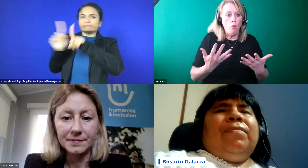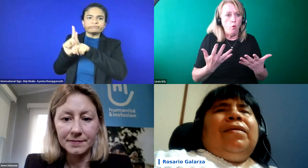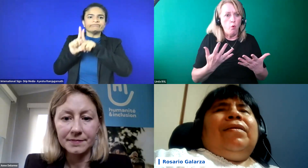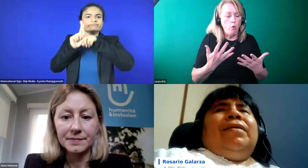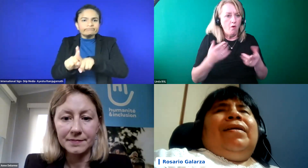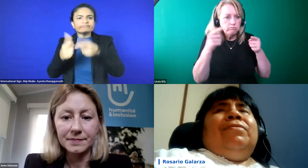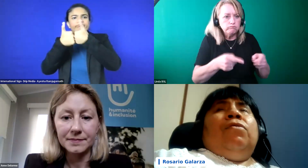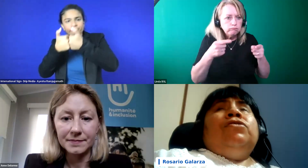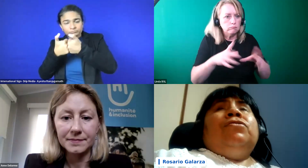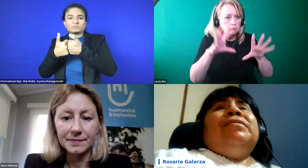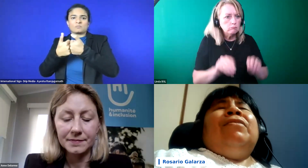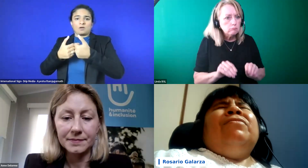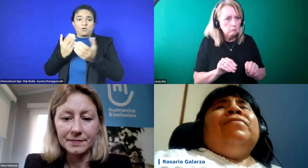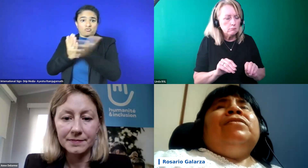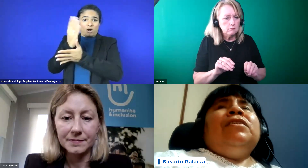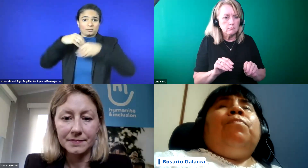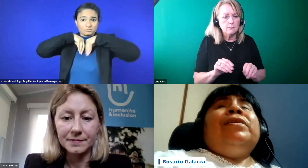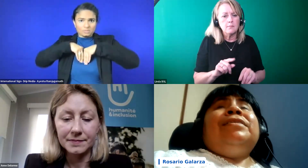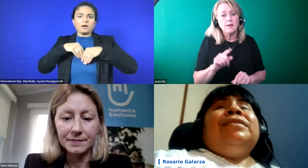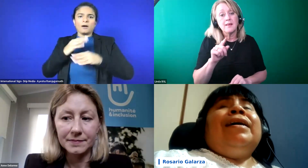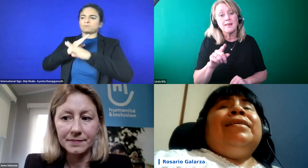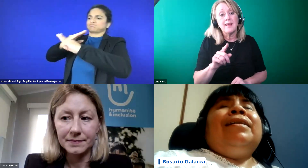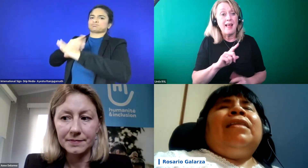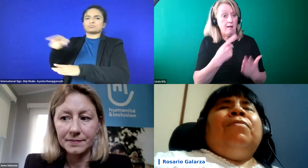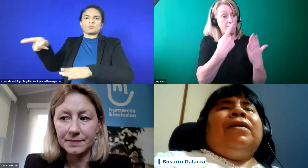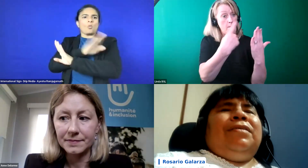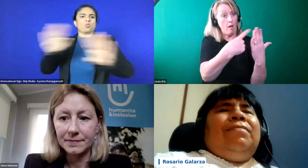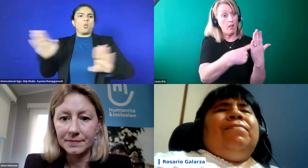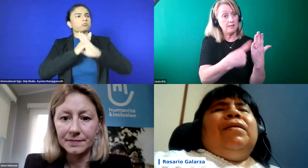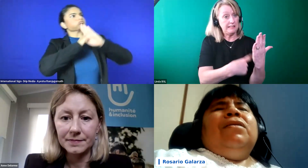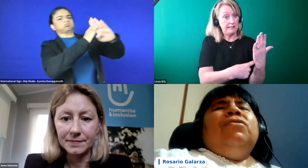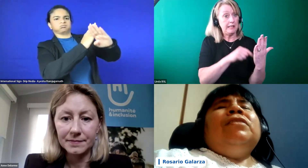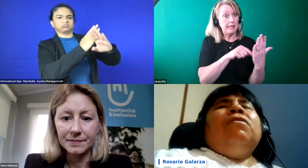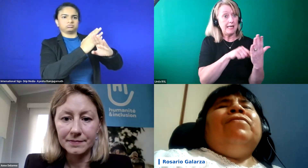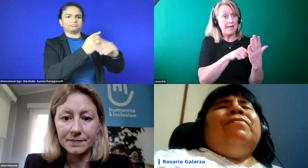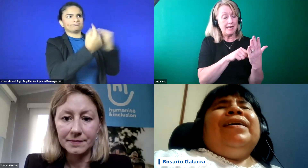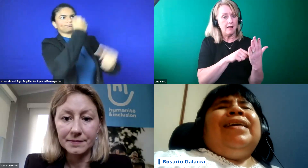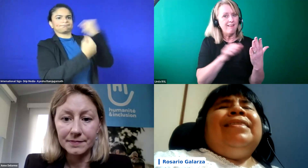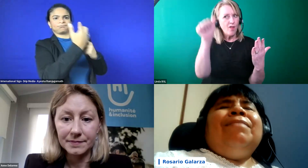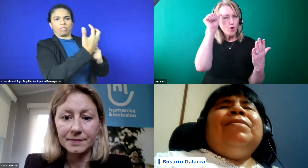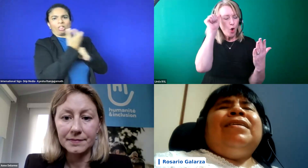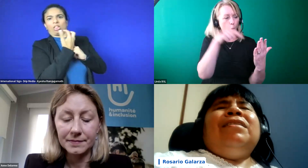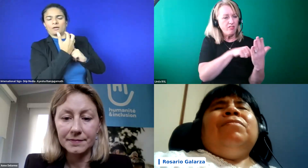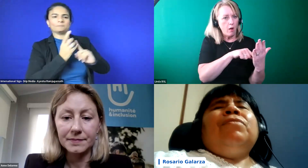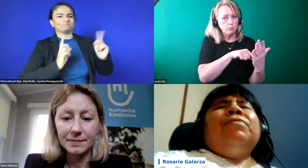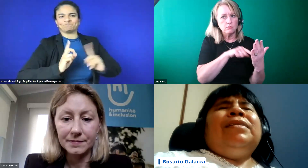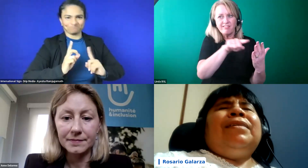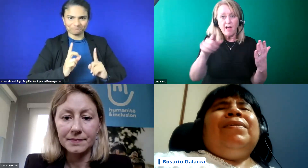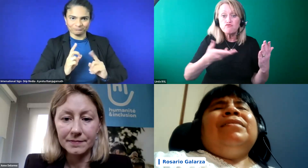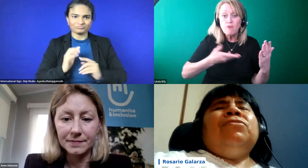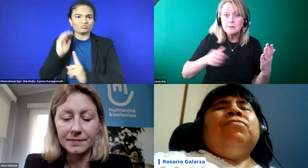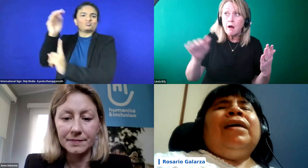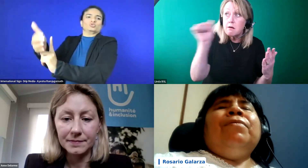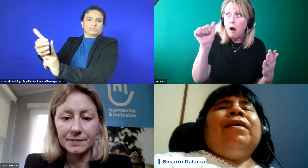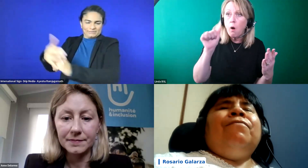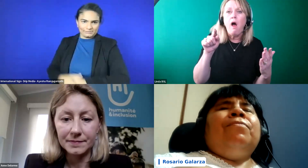violation. And also the other reason is policy and legal advocacy. Knowledge of their rights enables individuals with